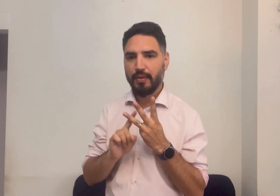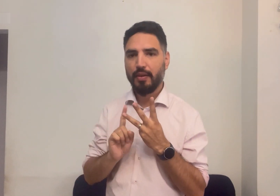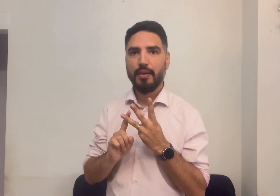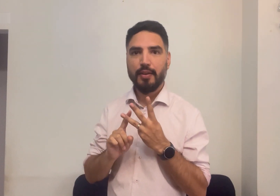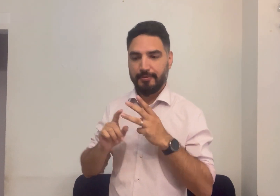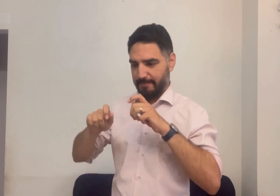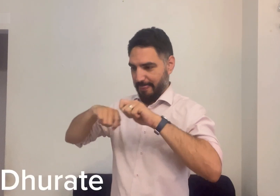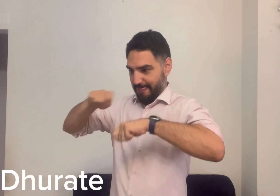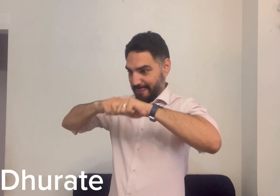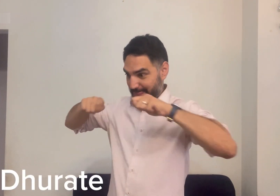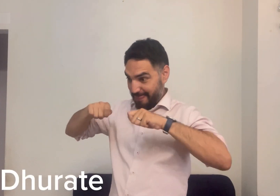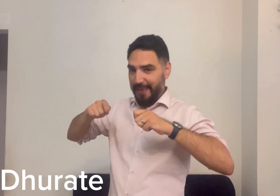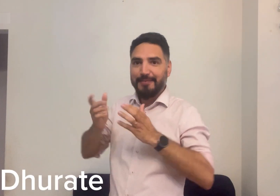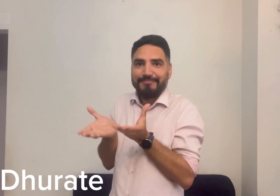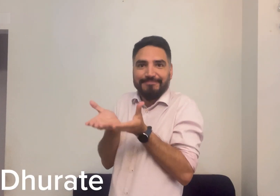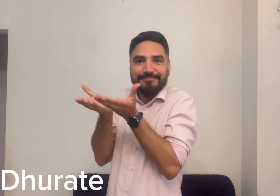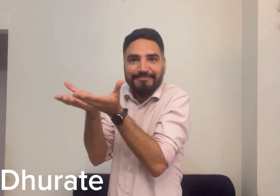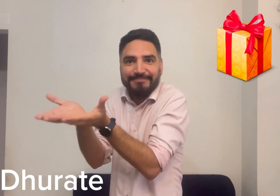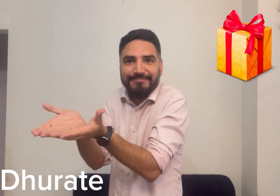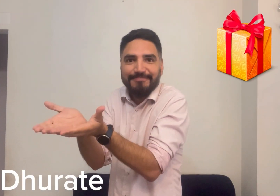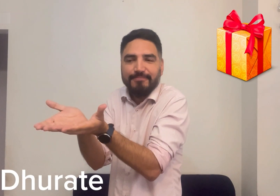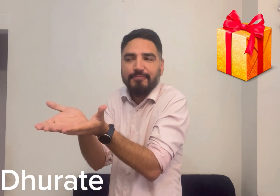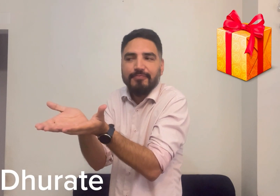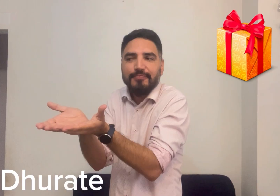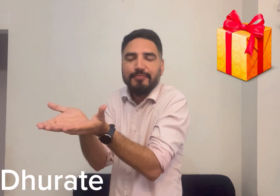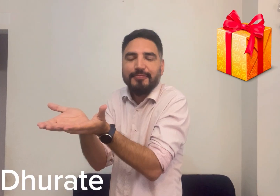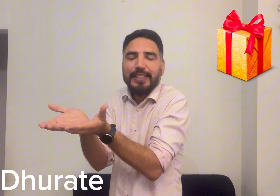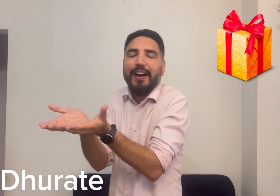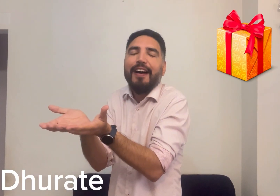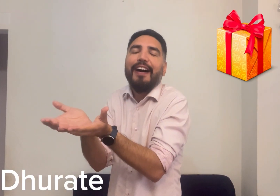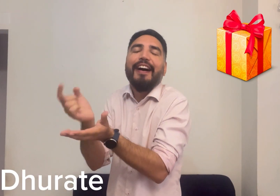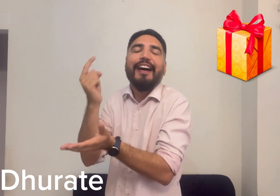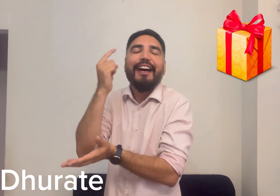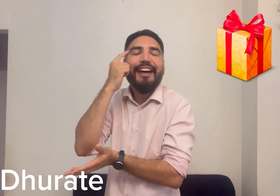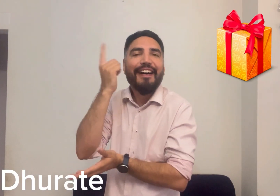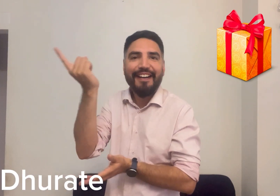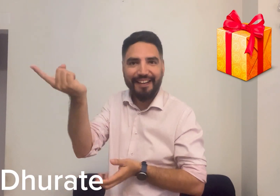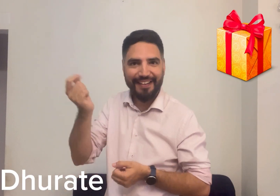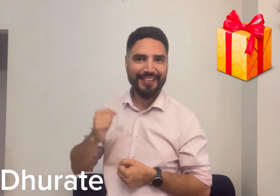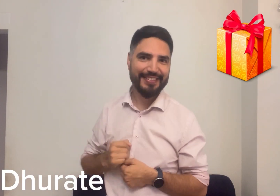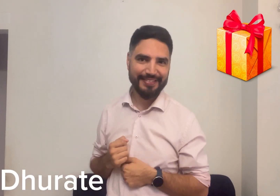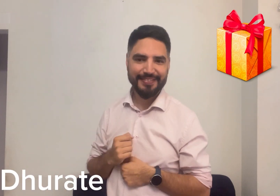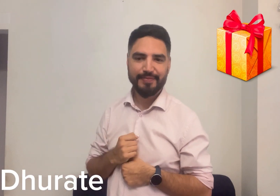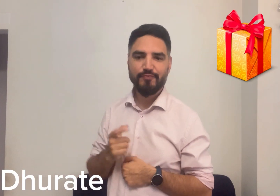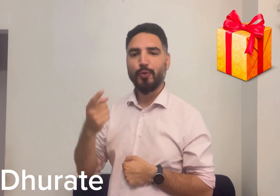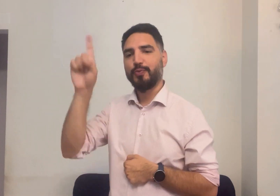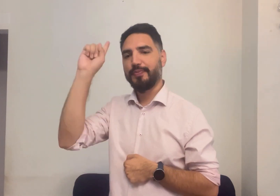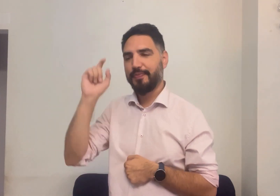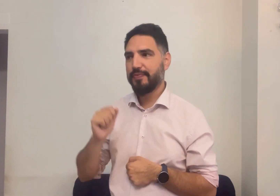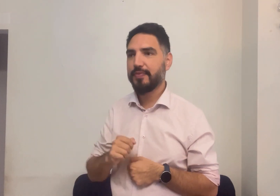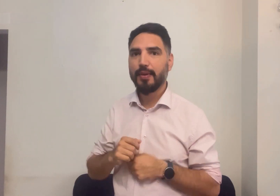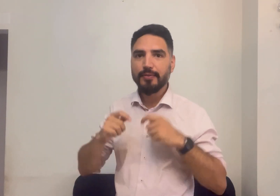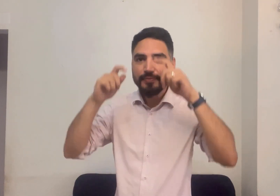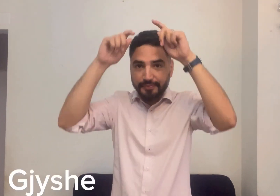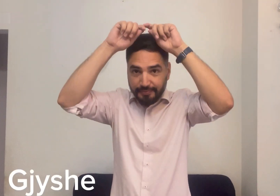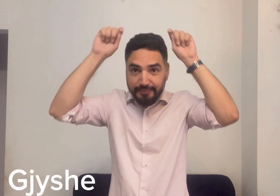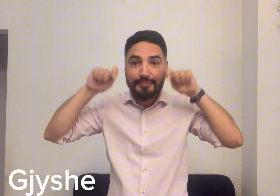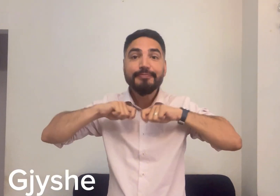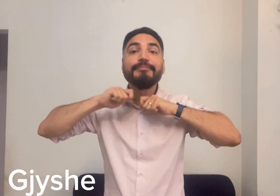Third example, the sign for gift. When I see it, I quickly visualize the ribbon of a present. The sign